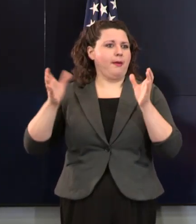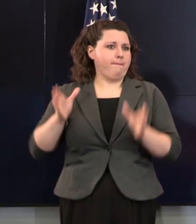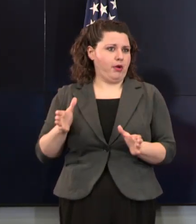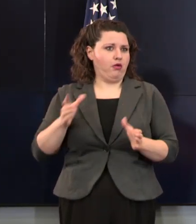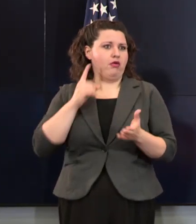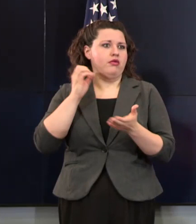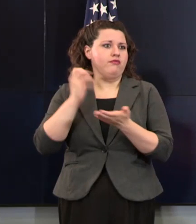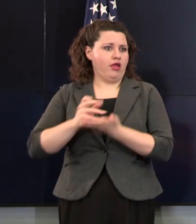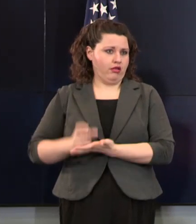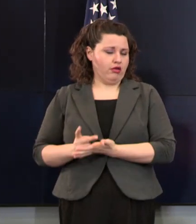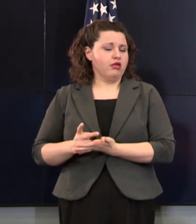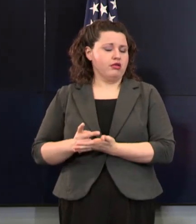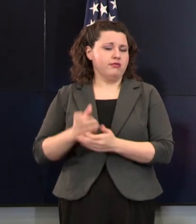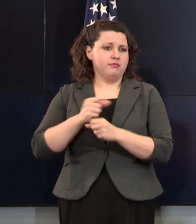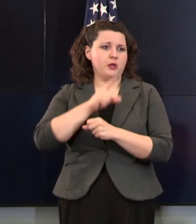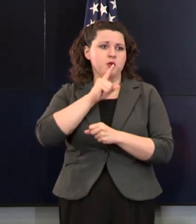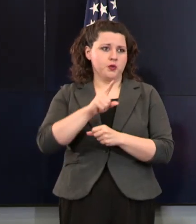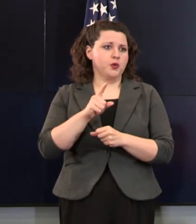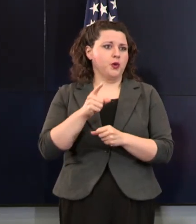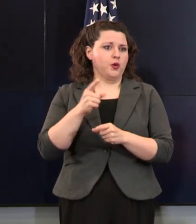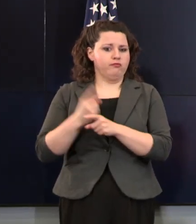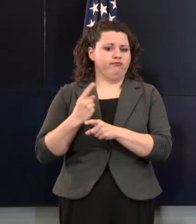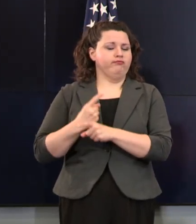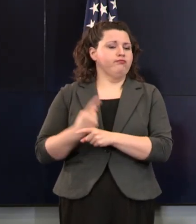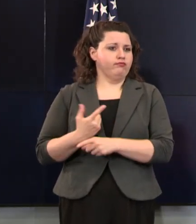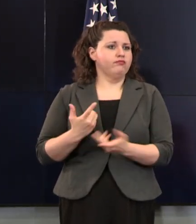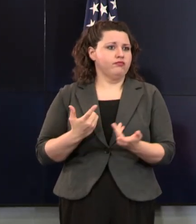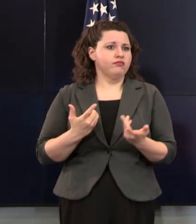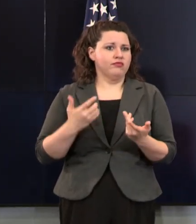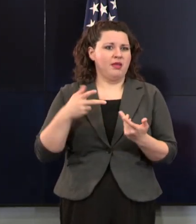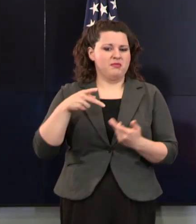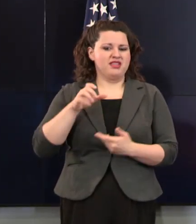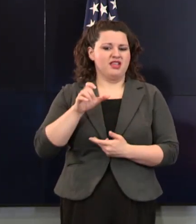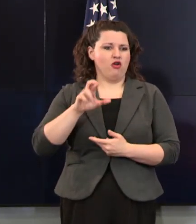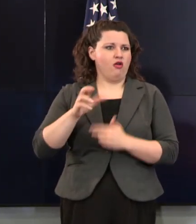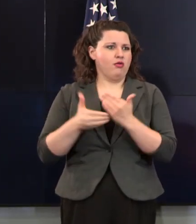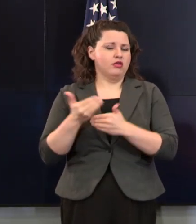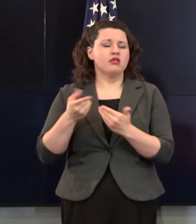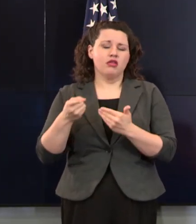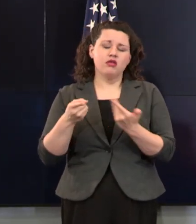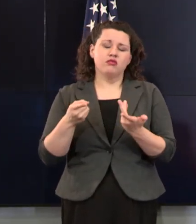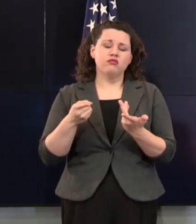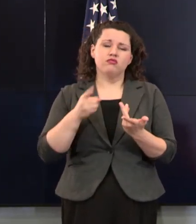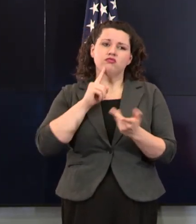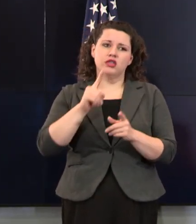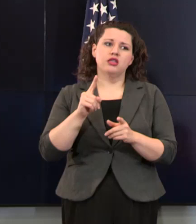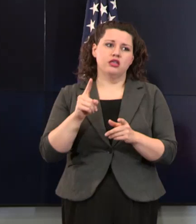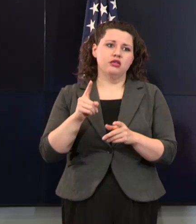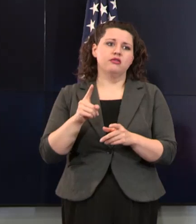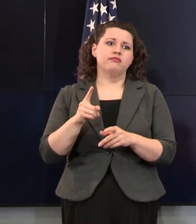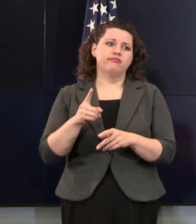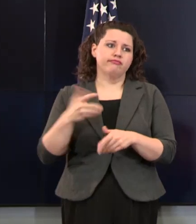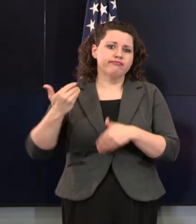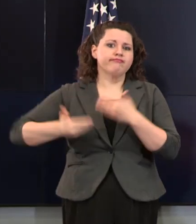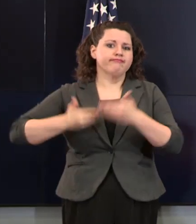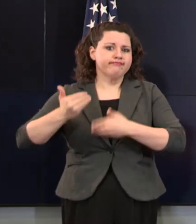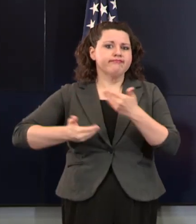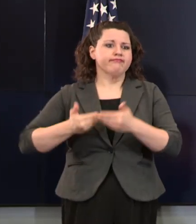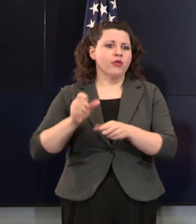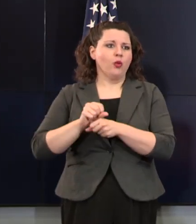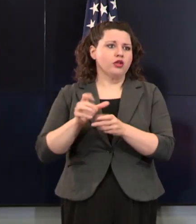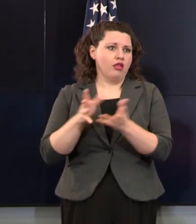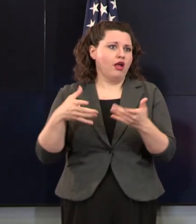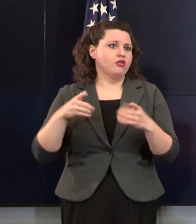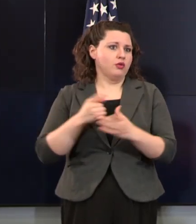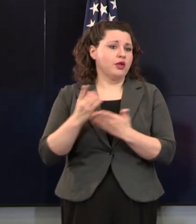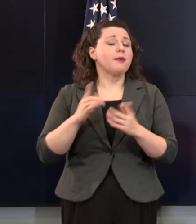to validate the PCR process, so they're still working on that. They've made tremendous progress over the weekend, but we also had